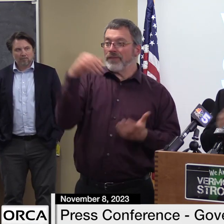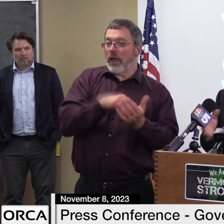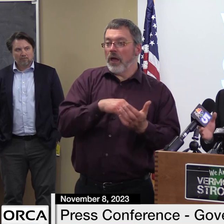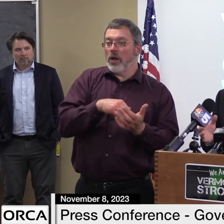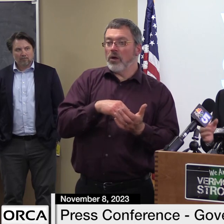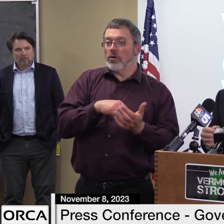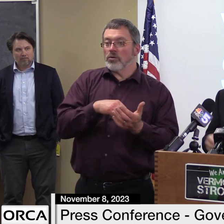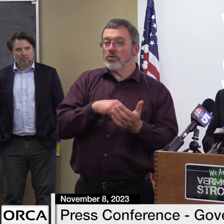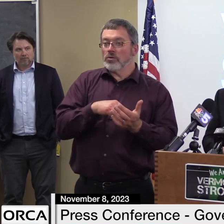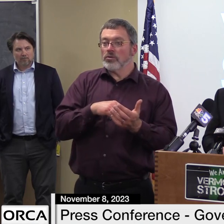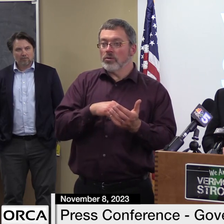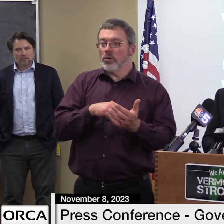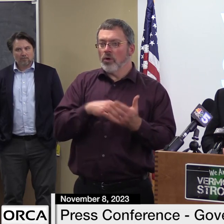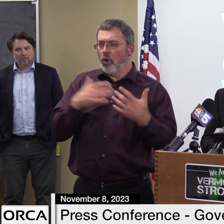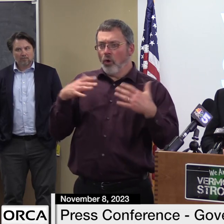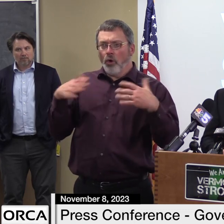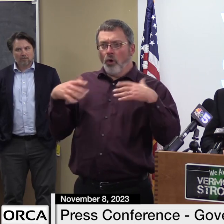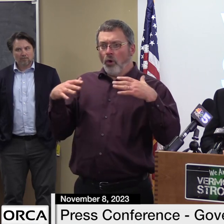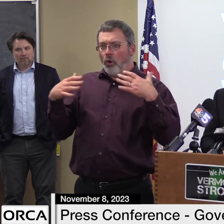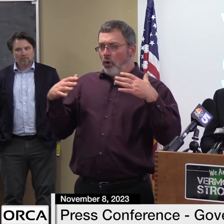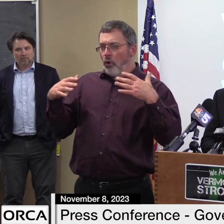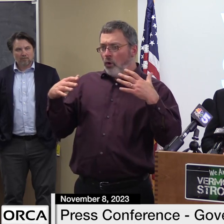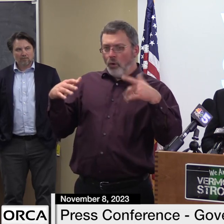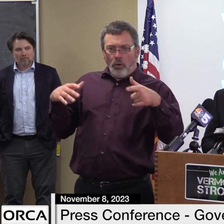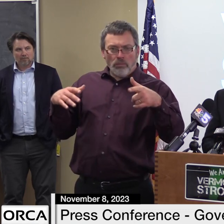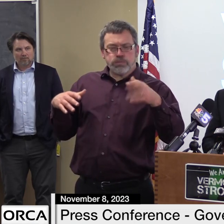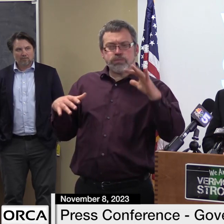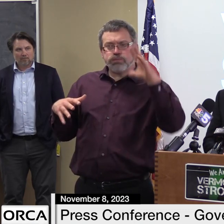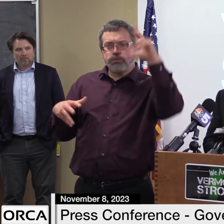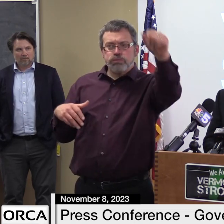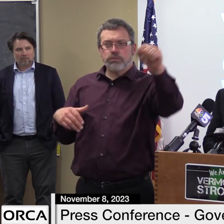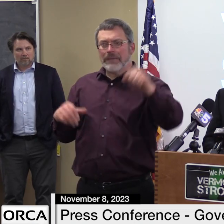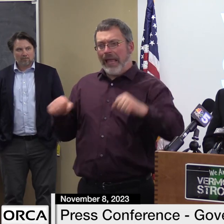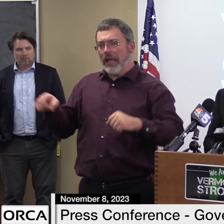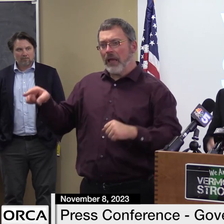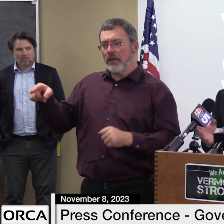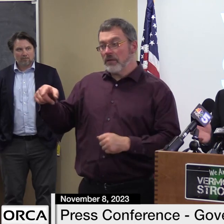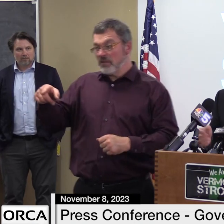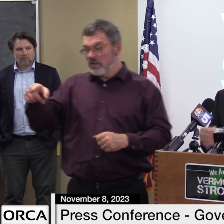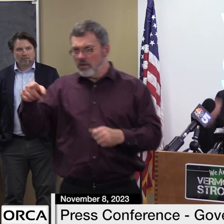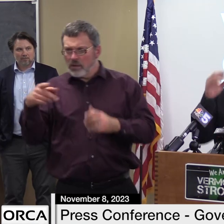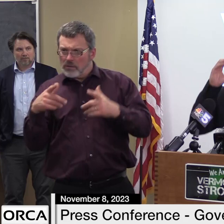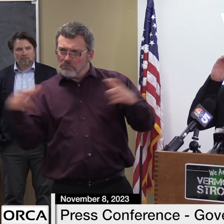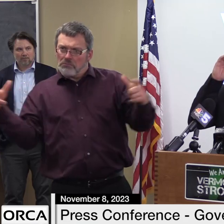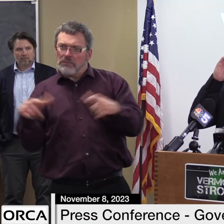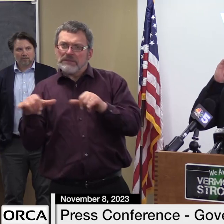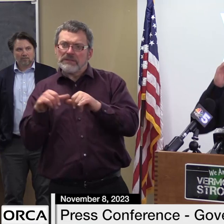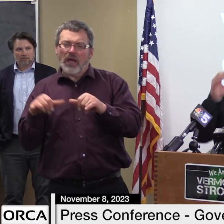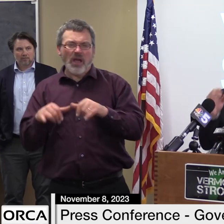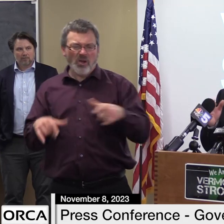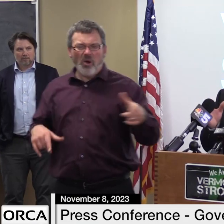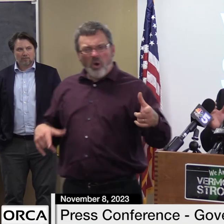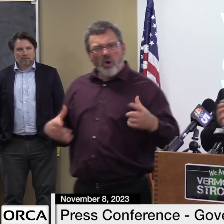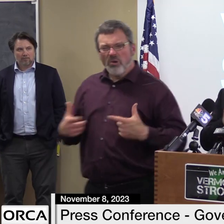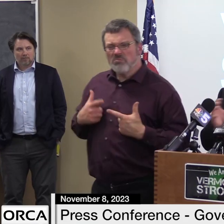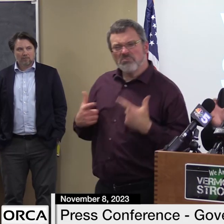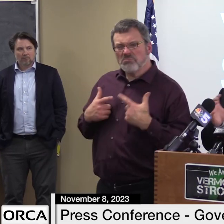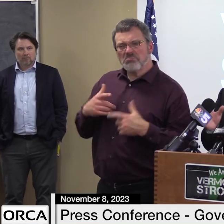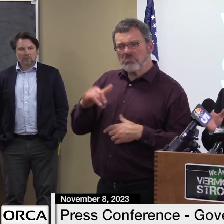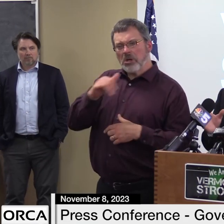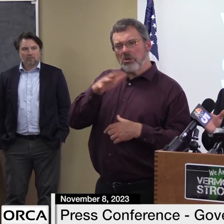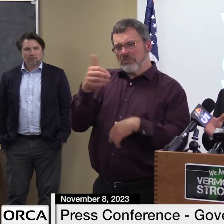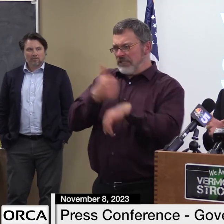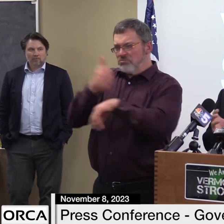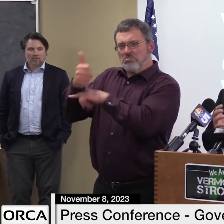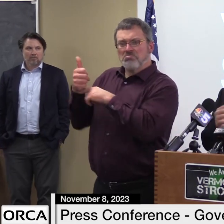seen hundreds of those come online. Right. Is that for similar square footage? Yes, it would be. It's on a per unit basis, but it could take a bunch